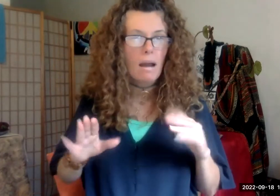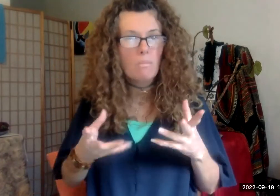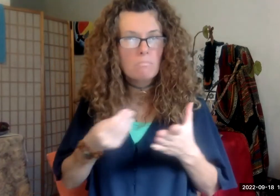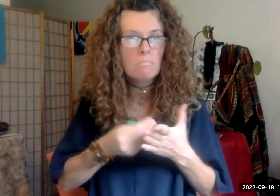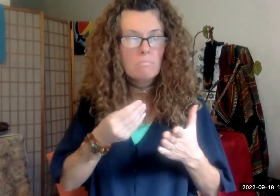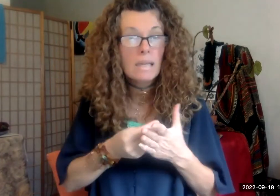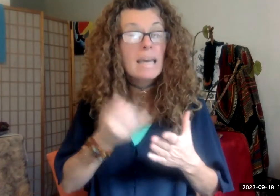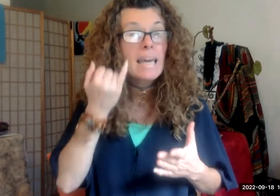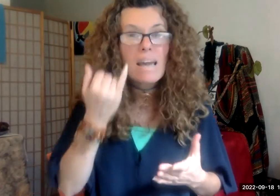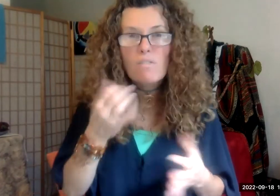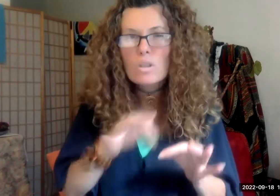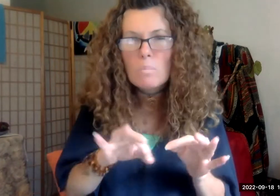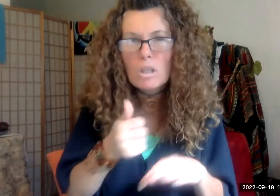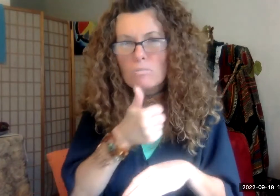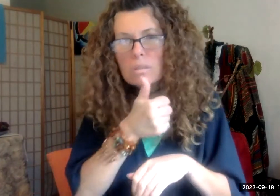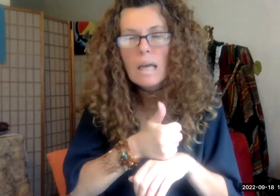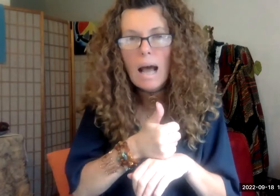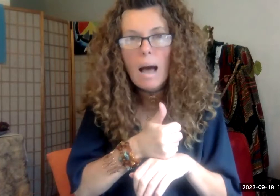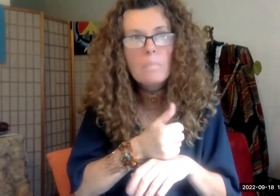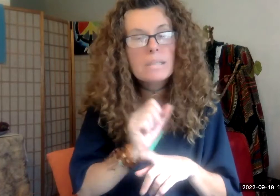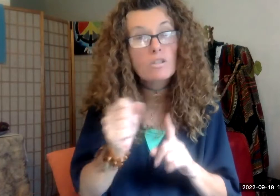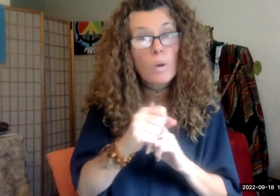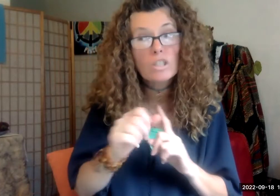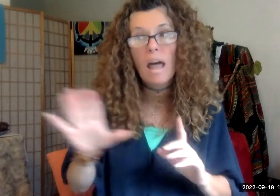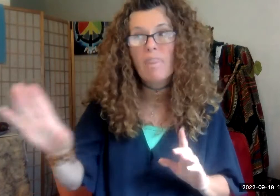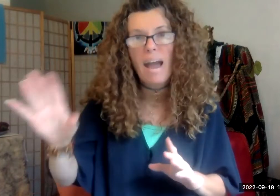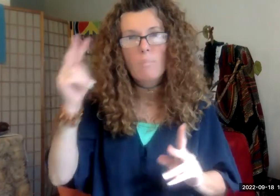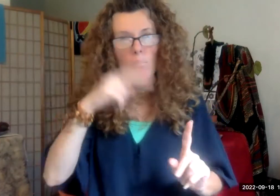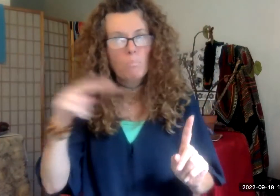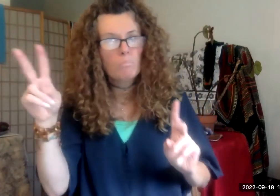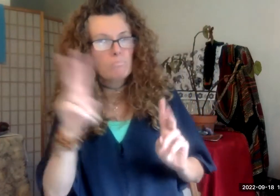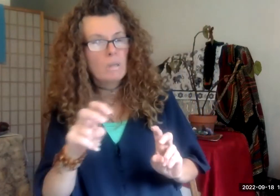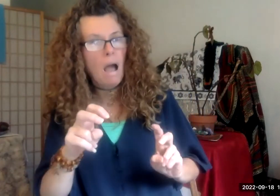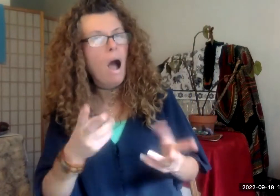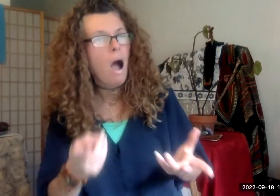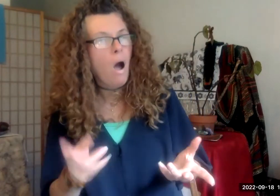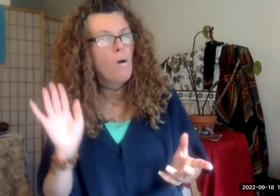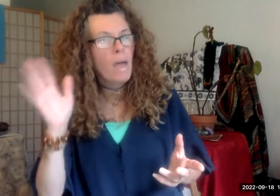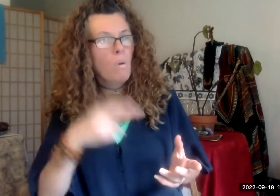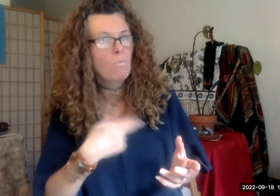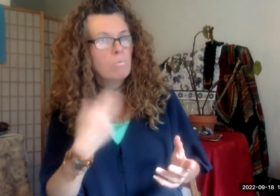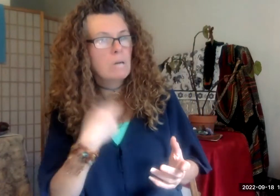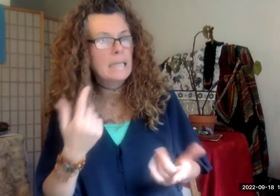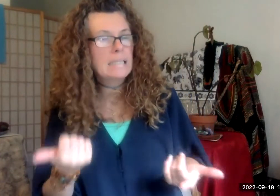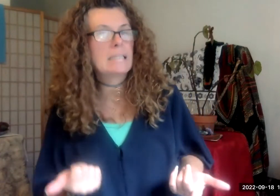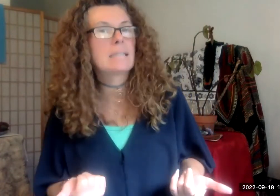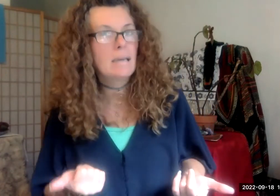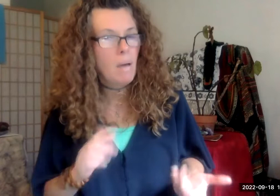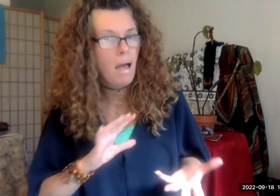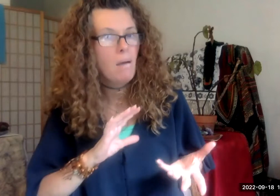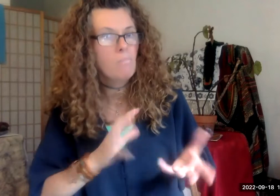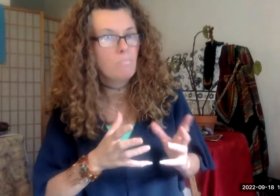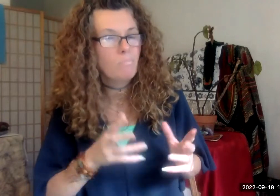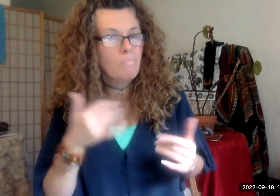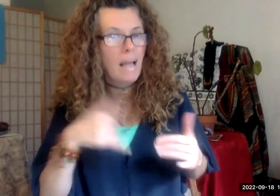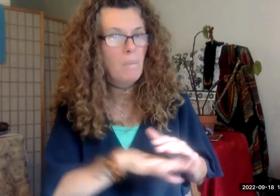create a circumstance or a situation that makes it look to them like they're going to have higher risk by screwing with your